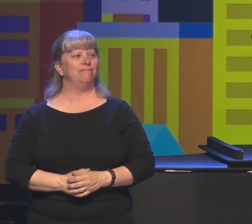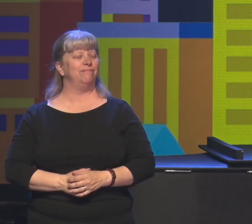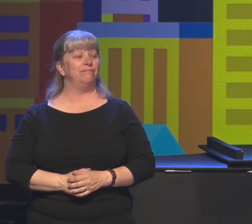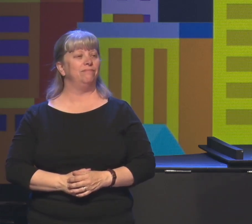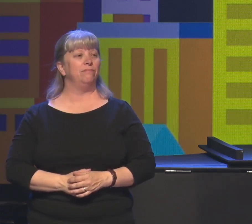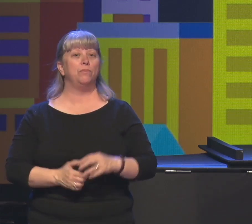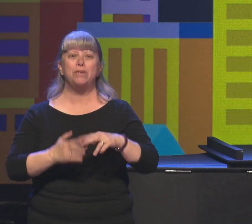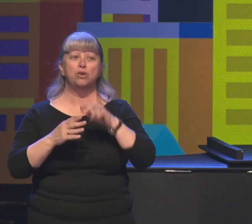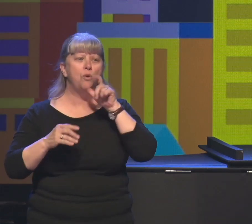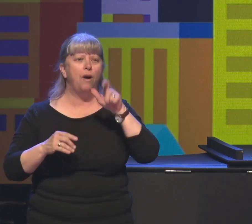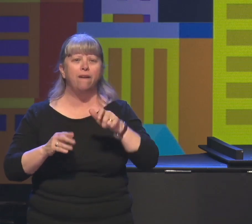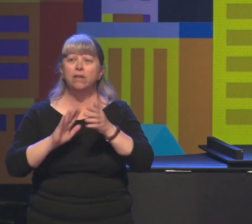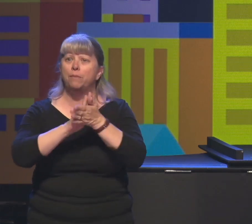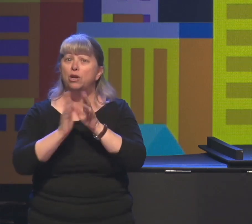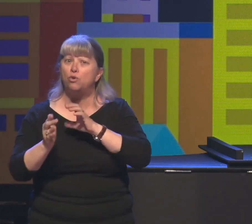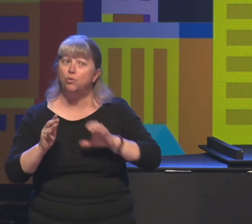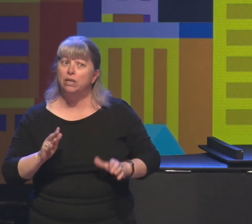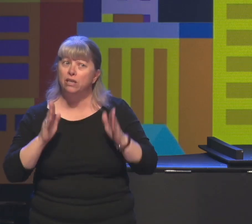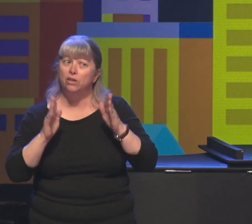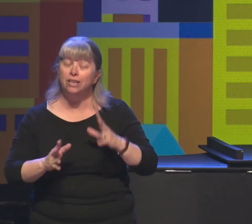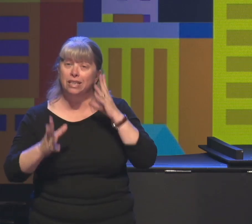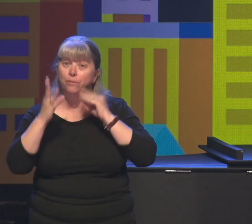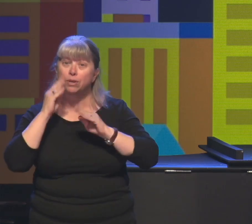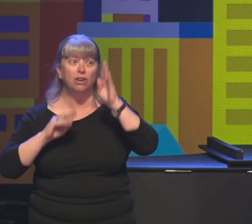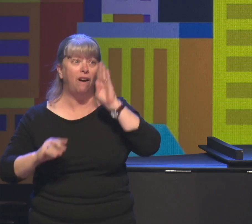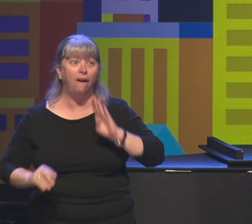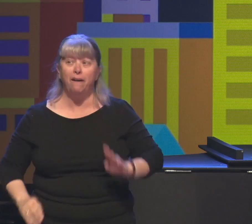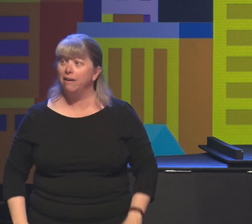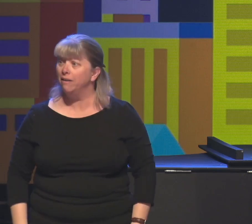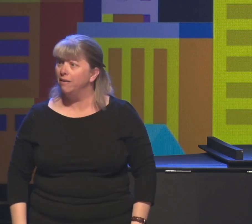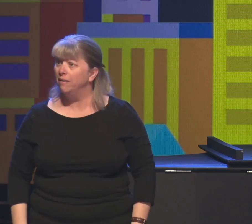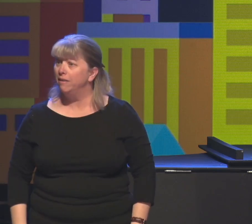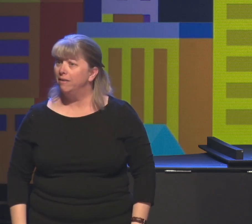You mean you don't have to become a Christian to experience God?